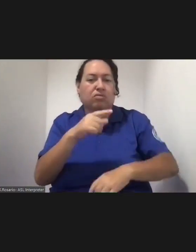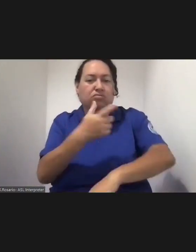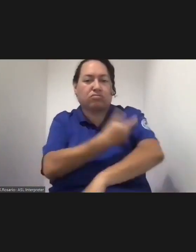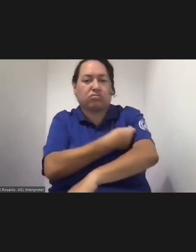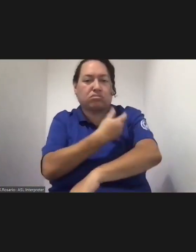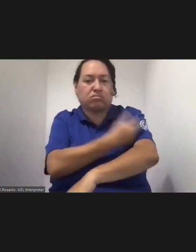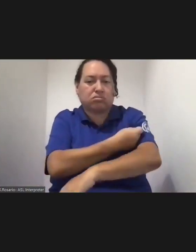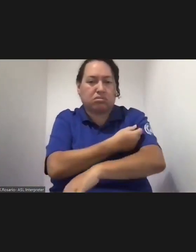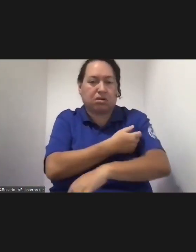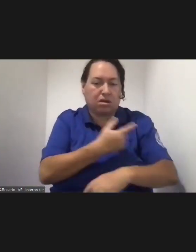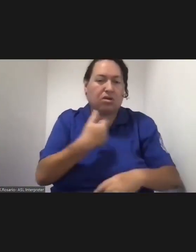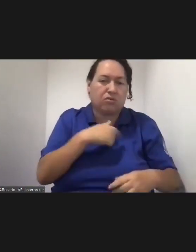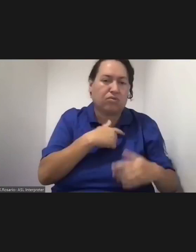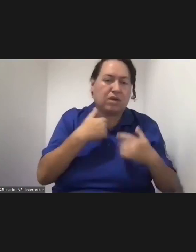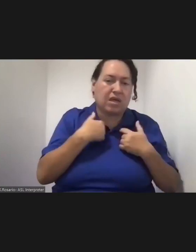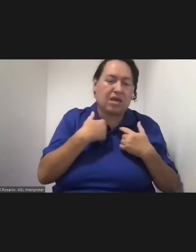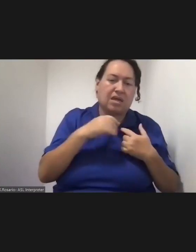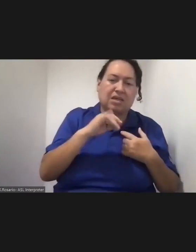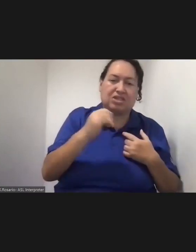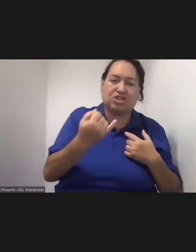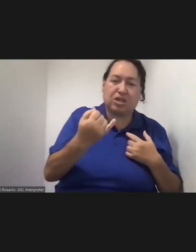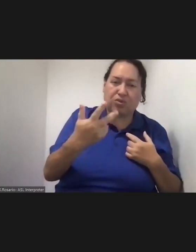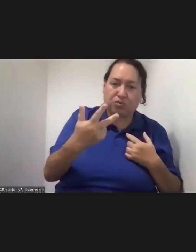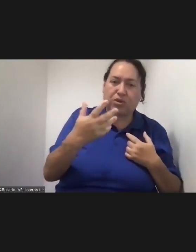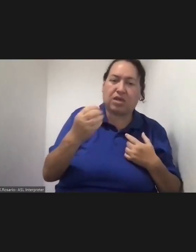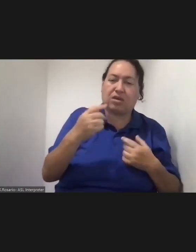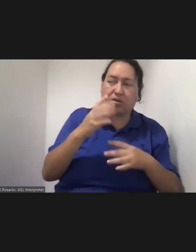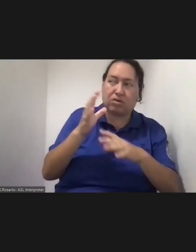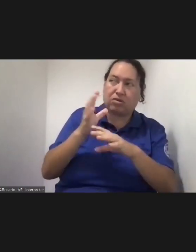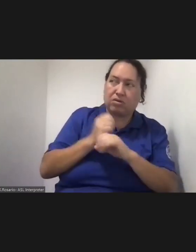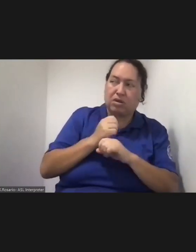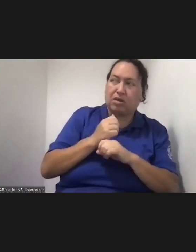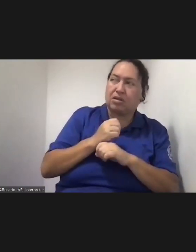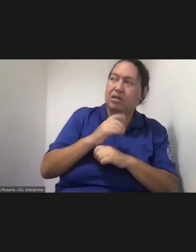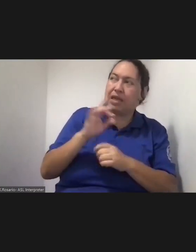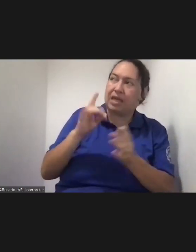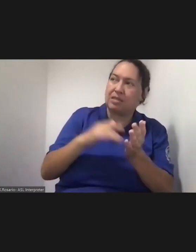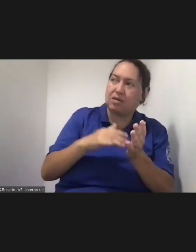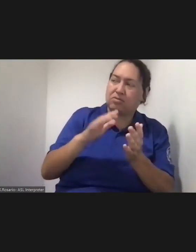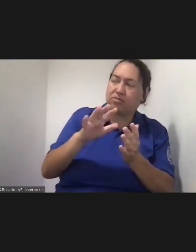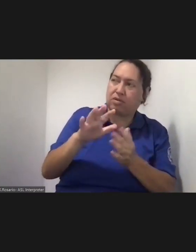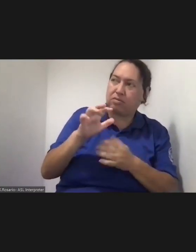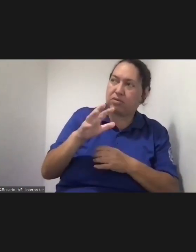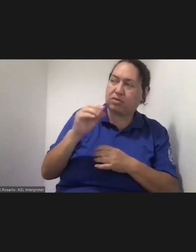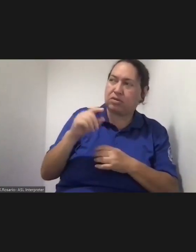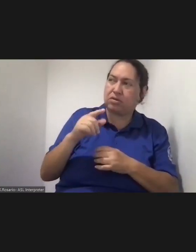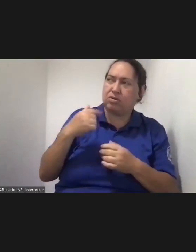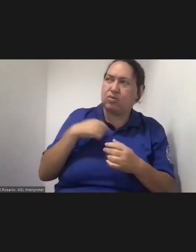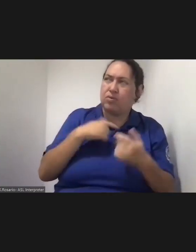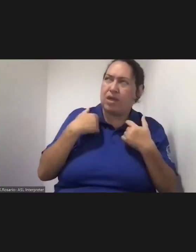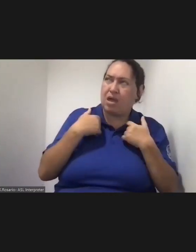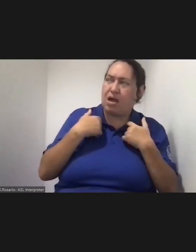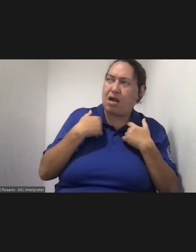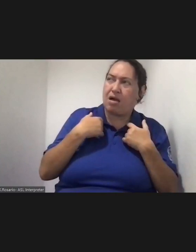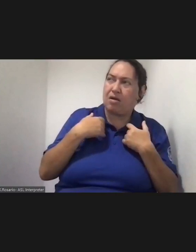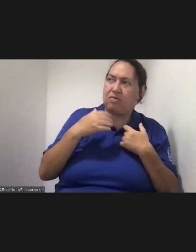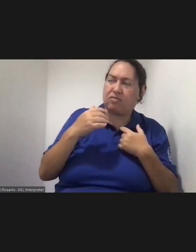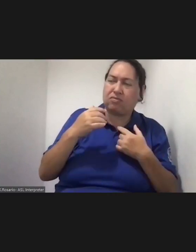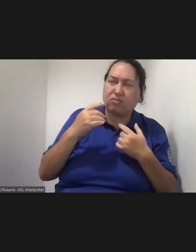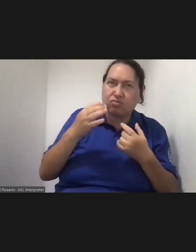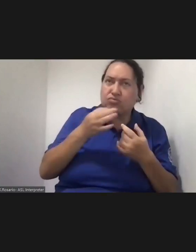We had a balance on J3 and we did receive 8,500. We have a balance available for April to be ordered